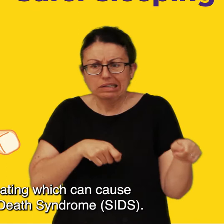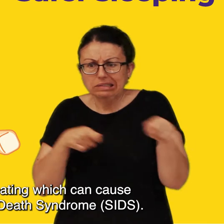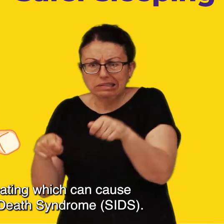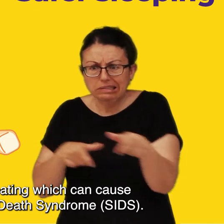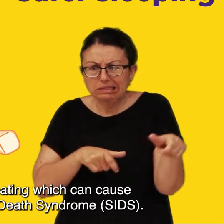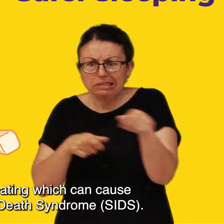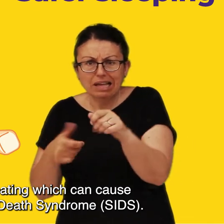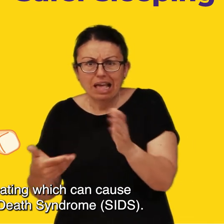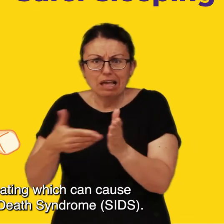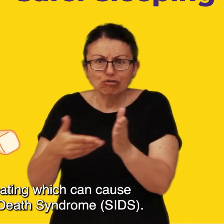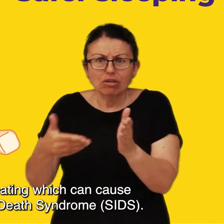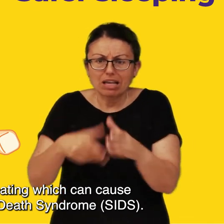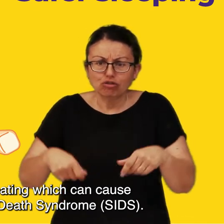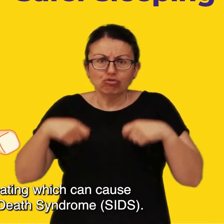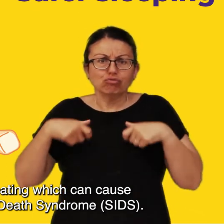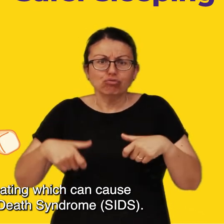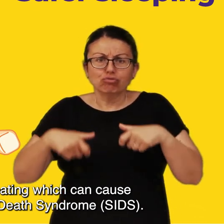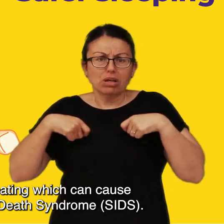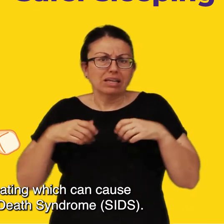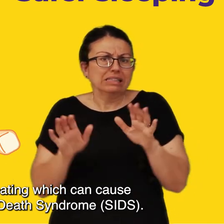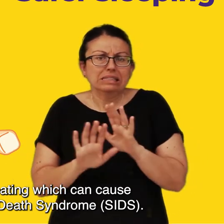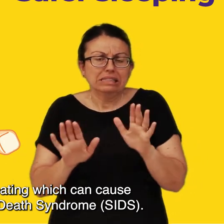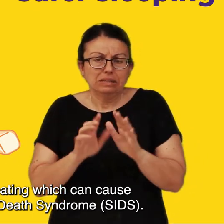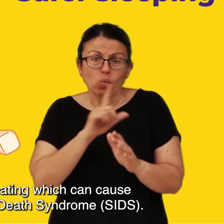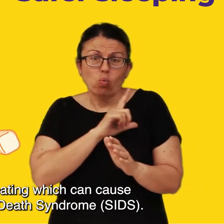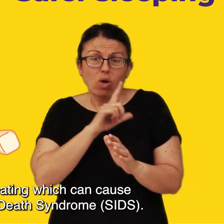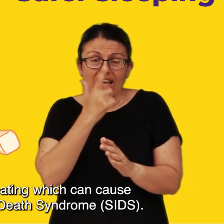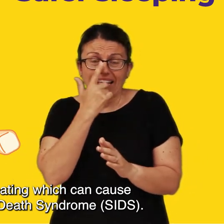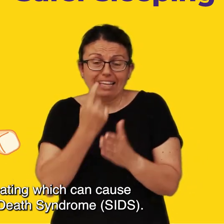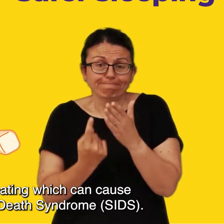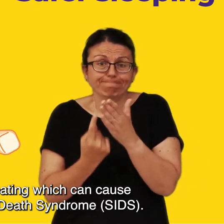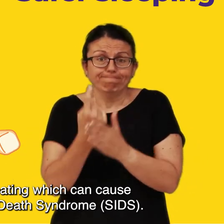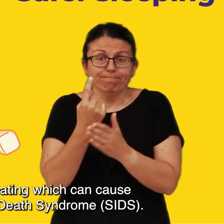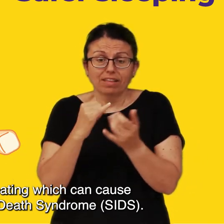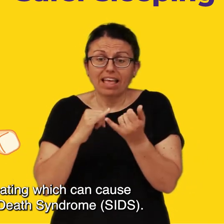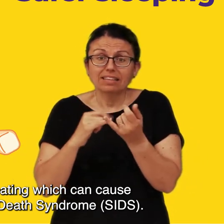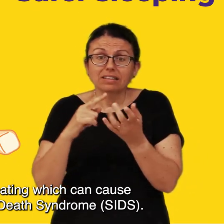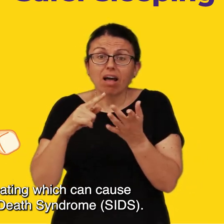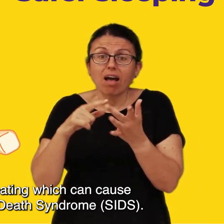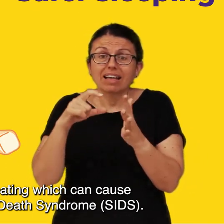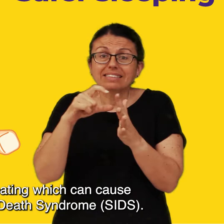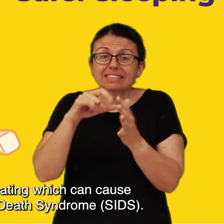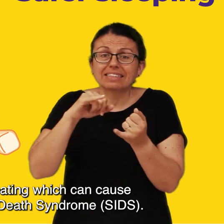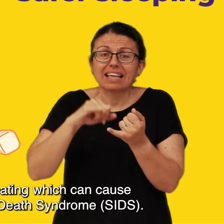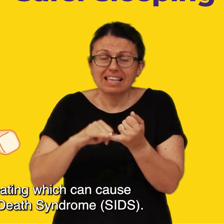Avoid overheating which can cause sudden infant death syndrome.